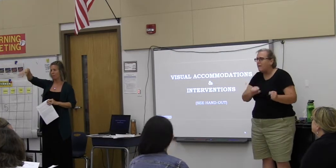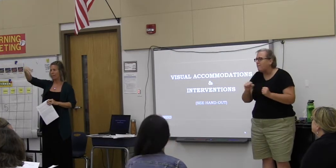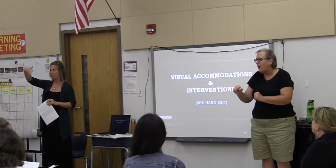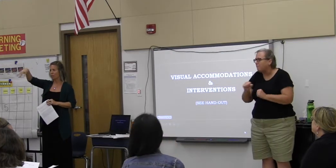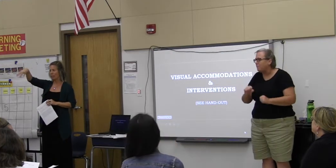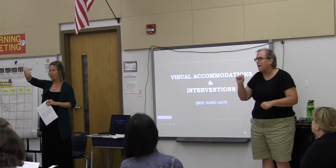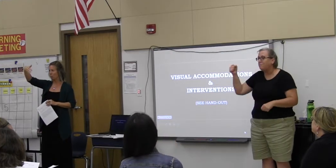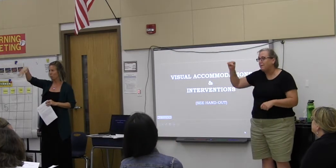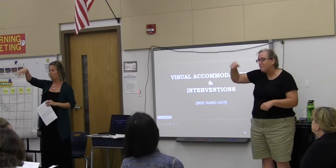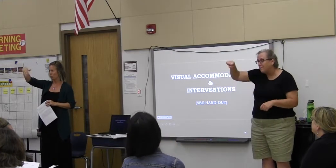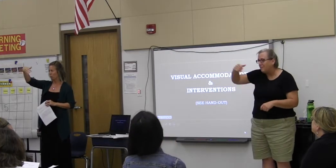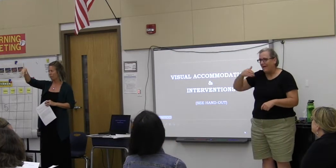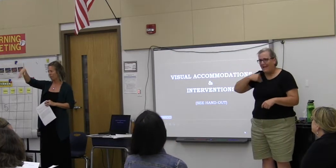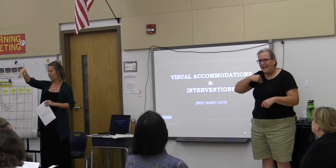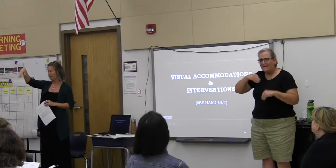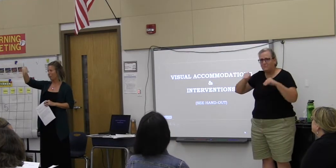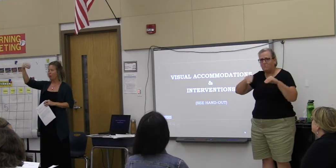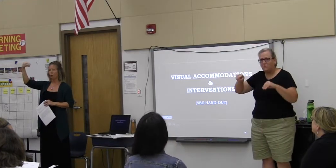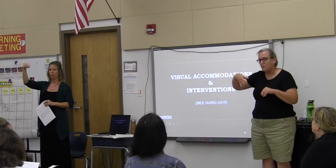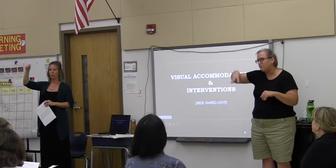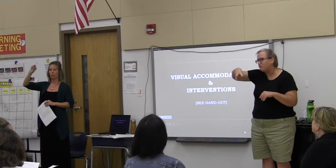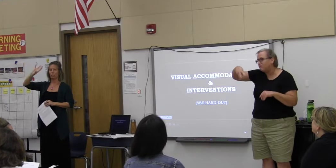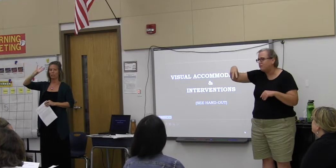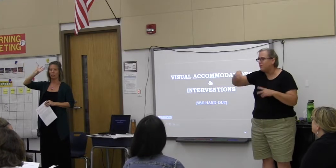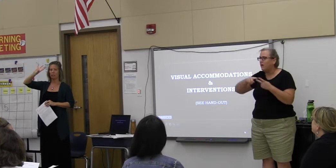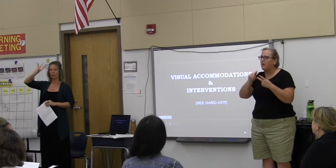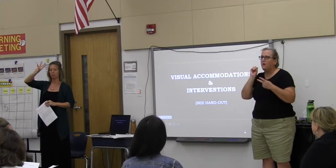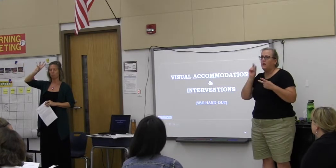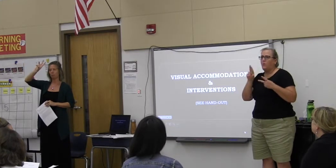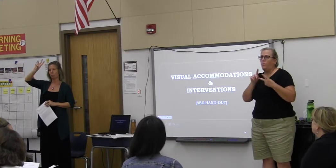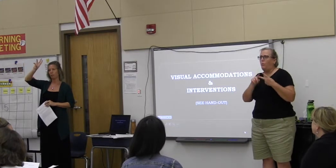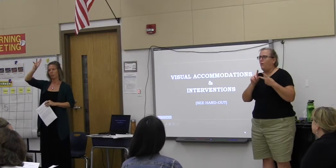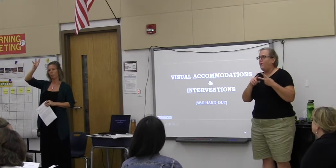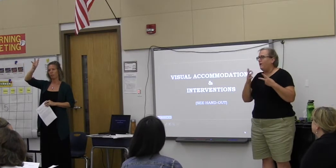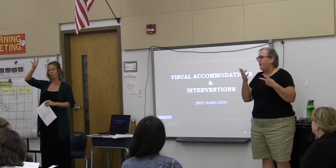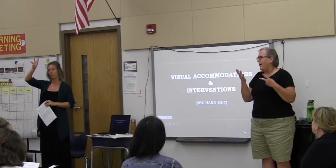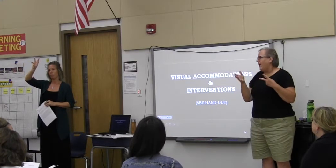with him that naturally has movement to it anyways. Or using,